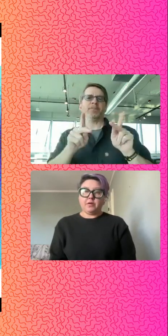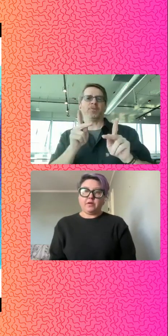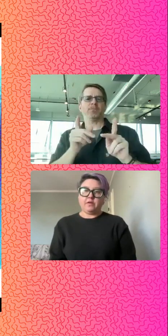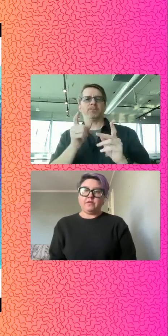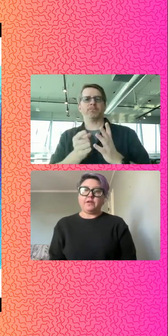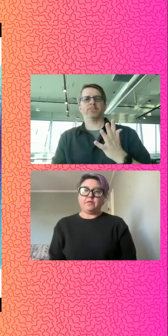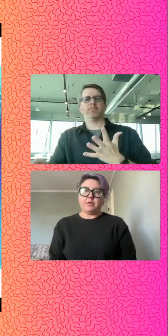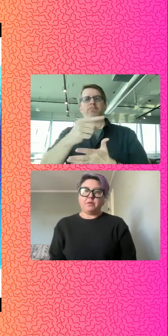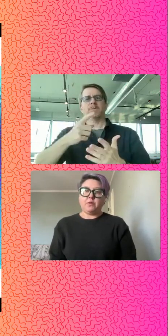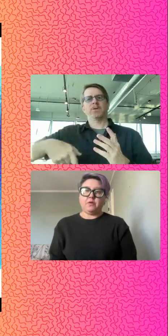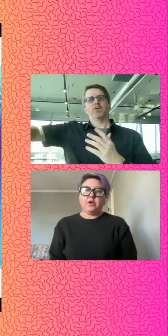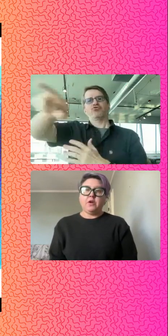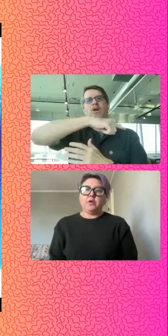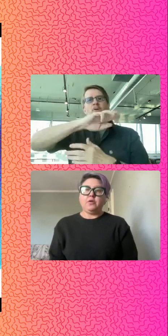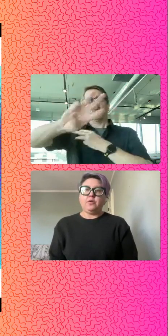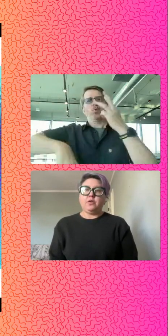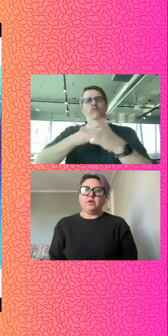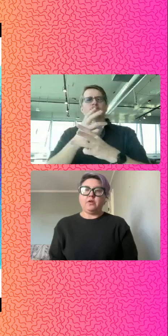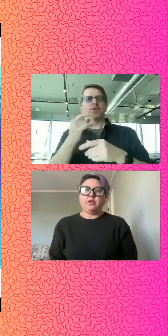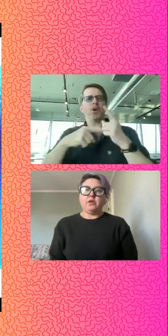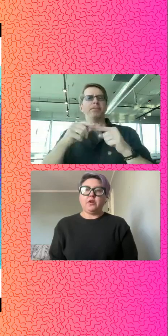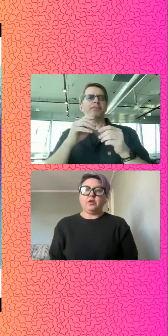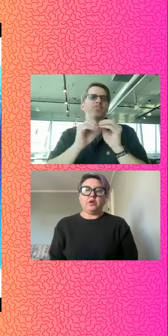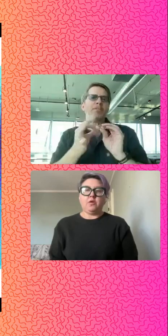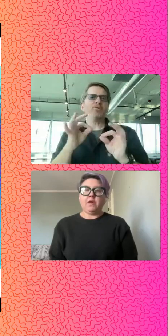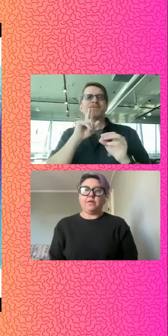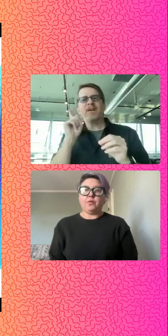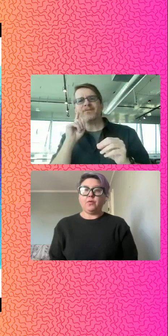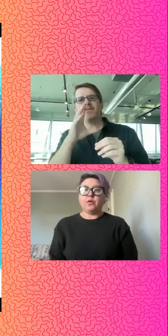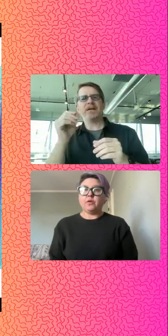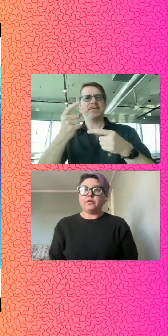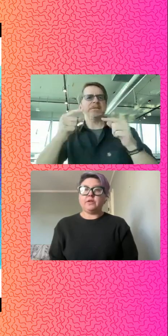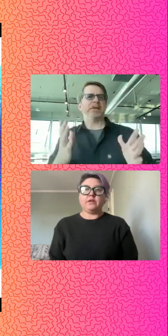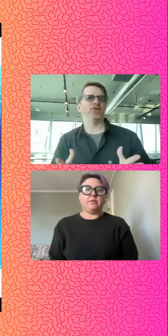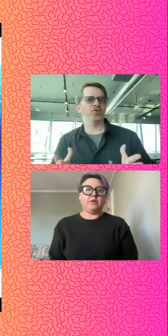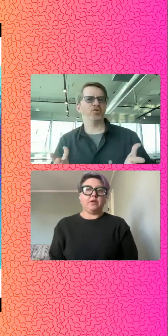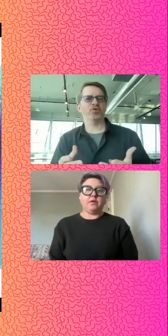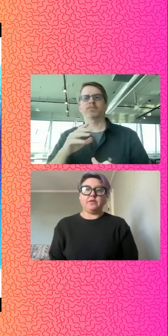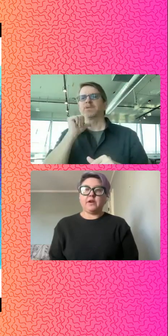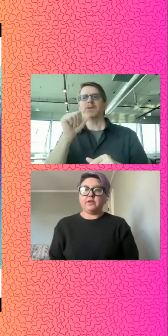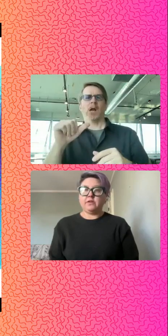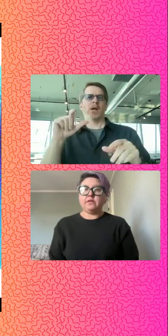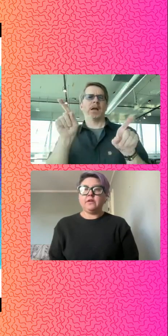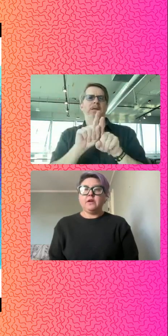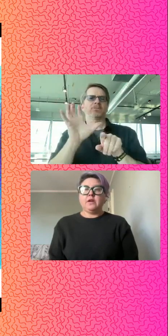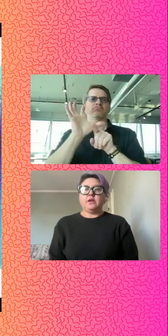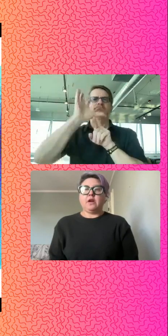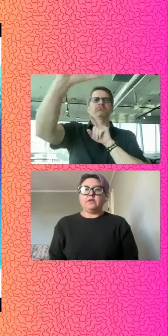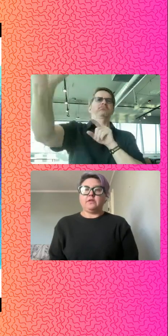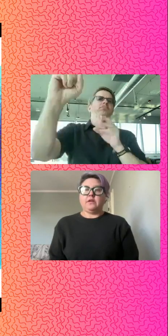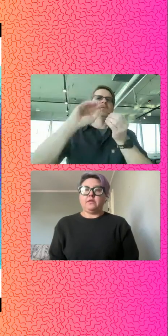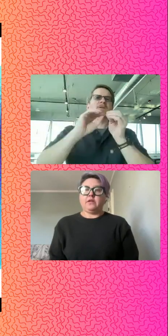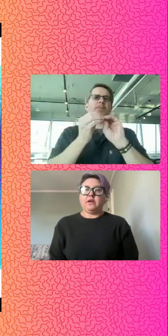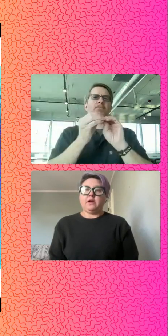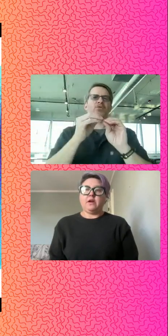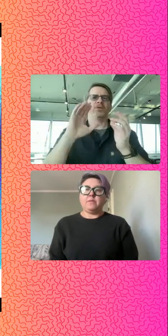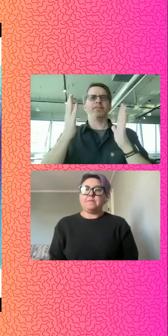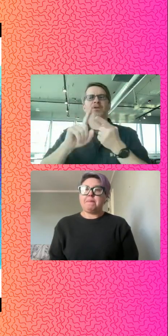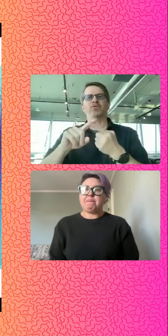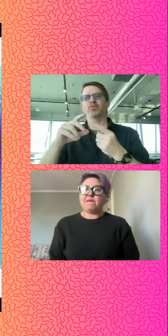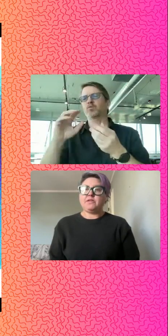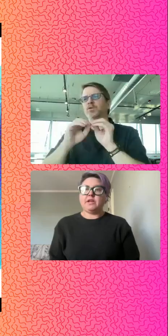course, the number of deaf people who were, around the world and the number of signers, not